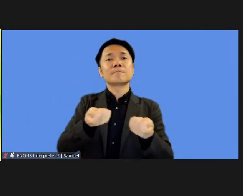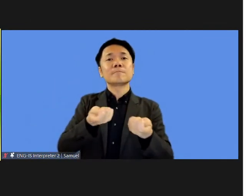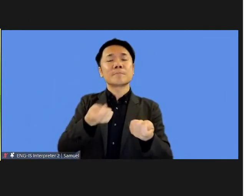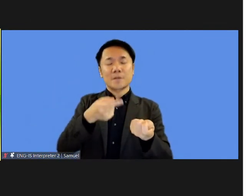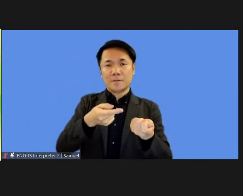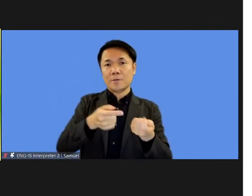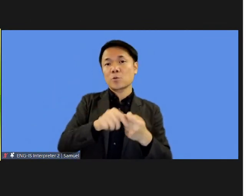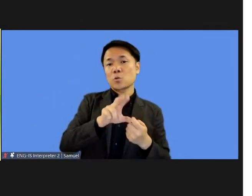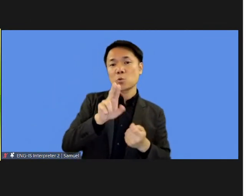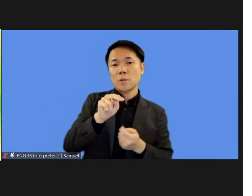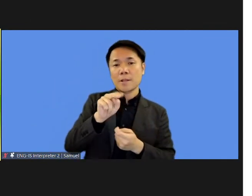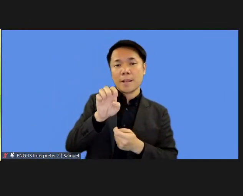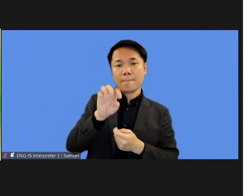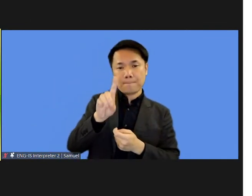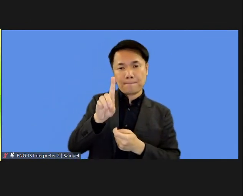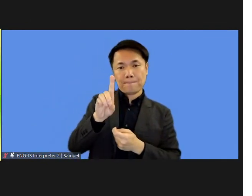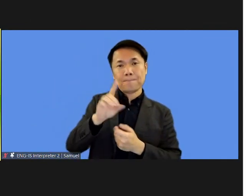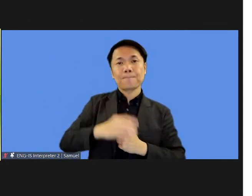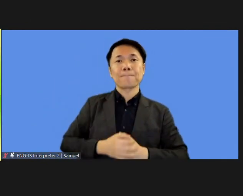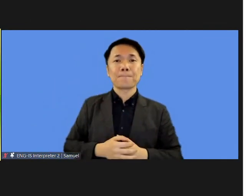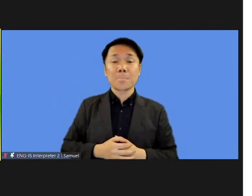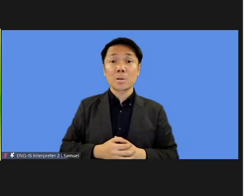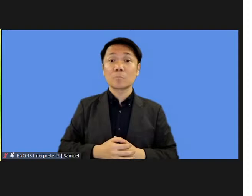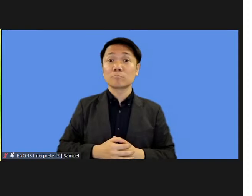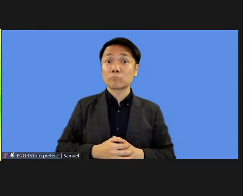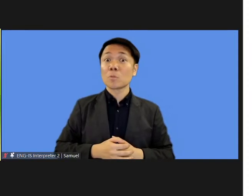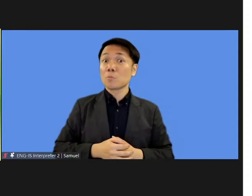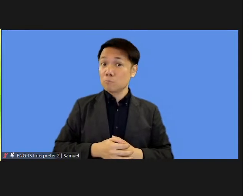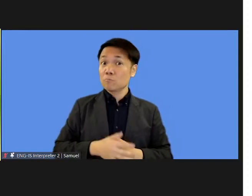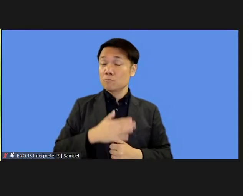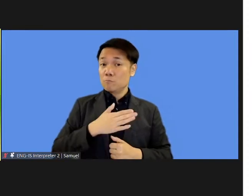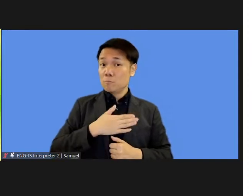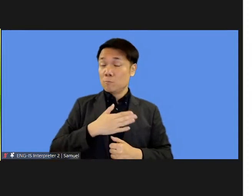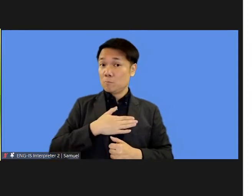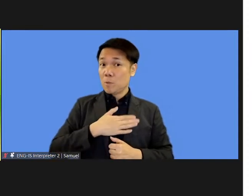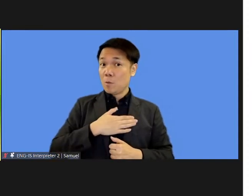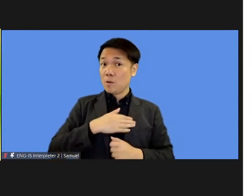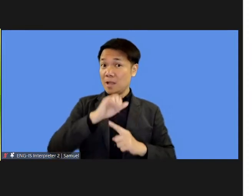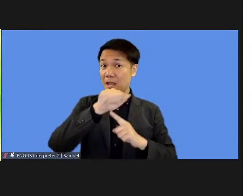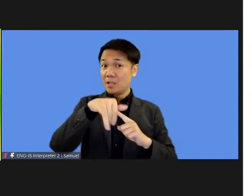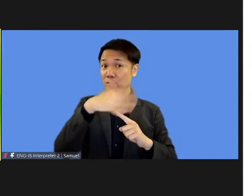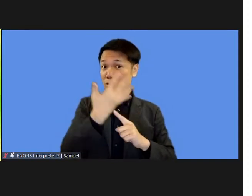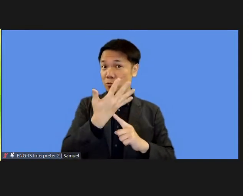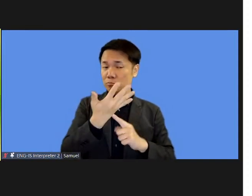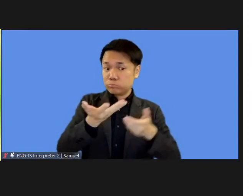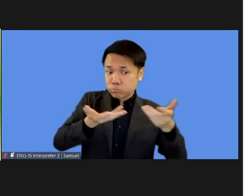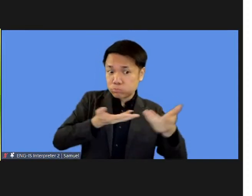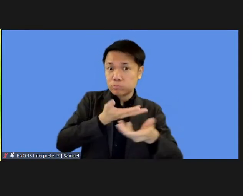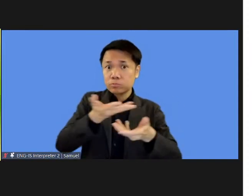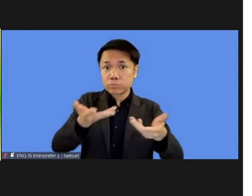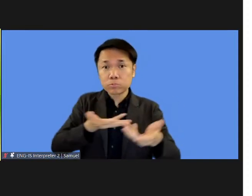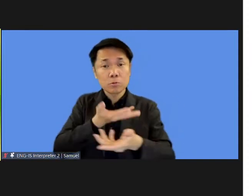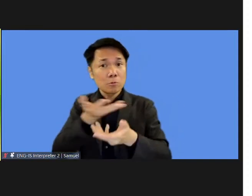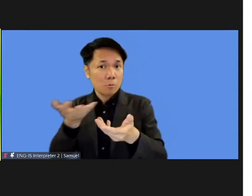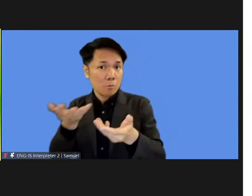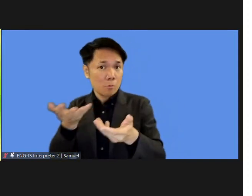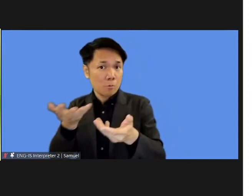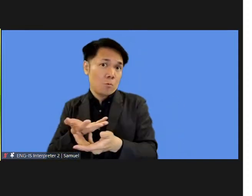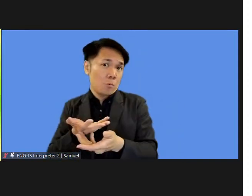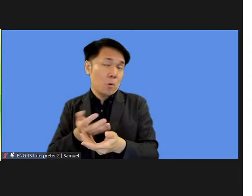UNEP. We had a very rich discussion, which we'll still be carrying on if we were not pulled out of the